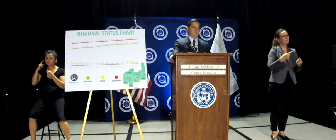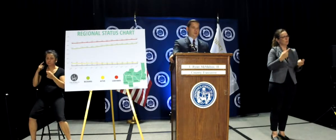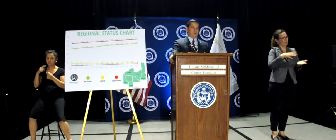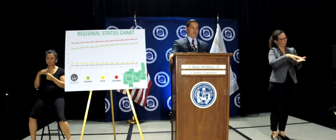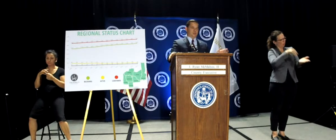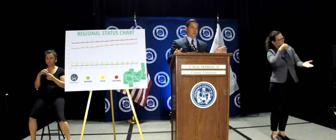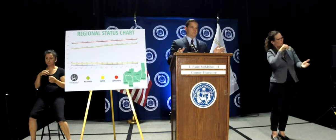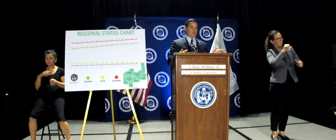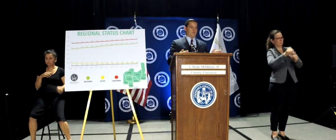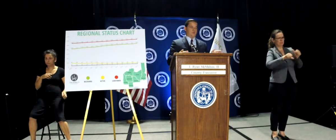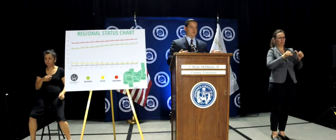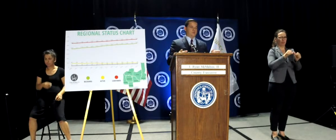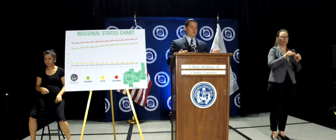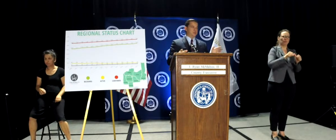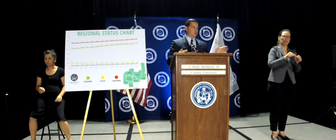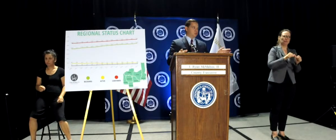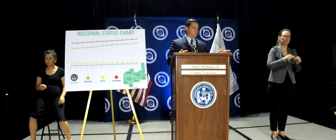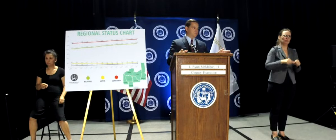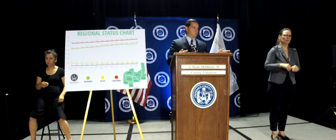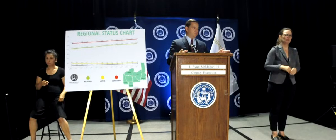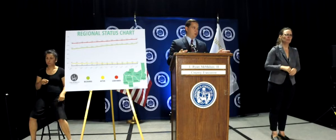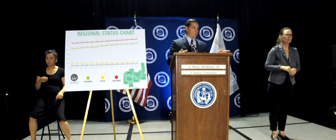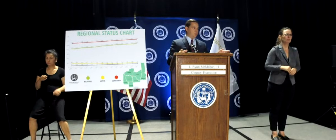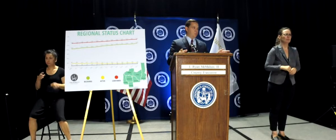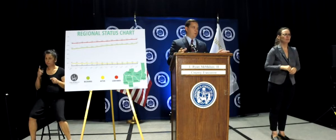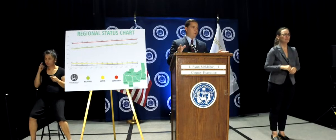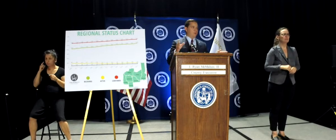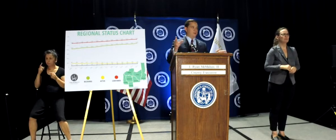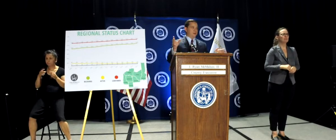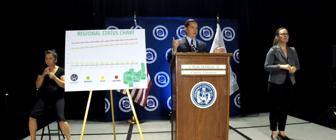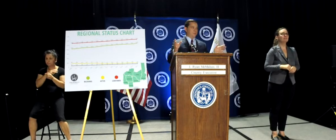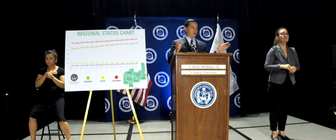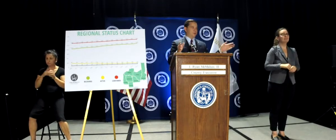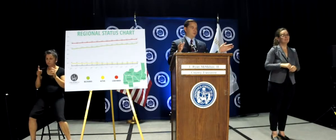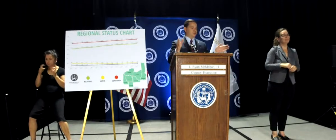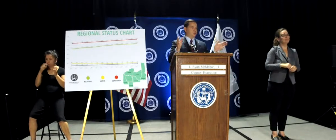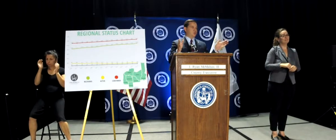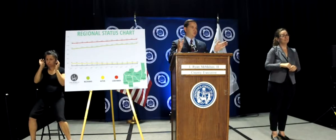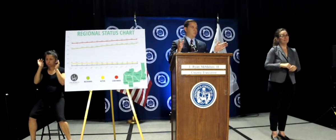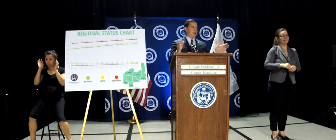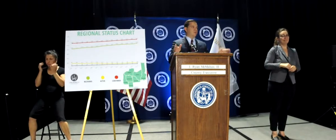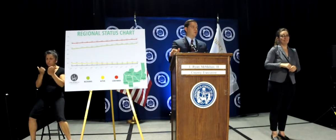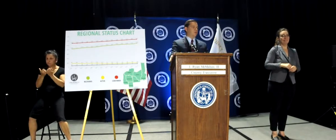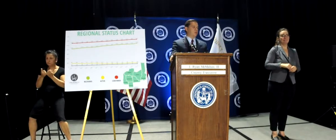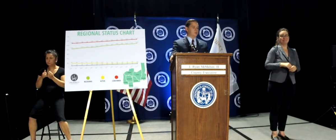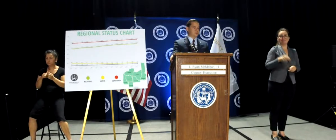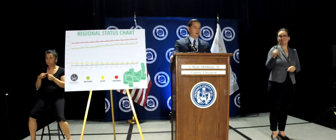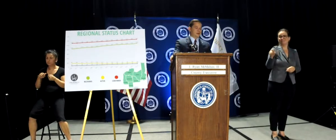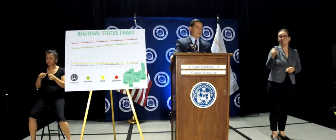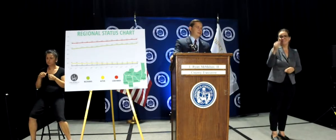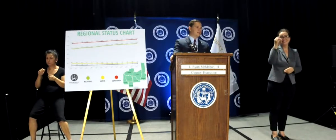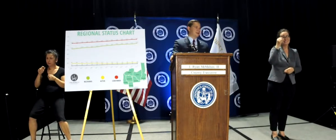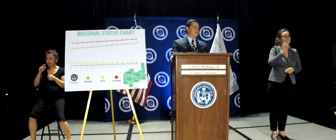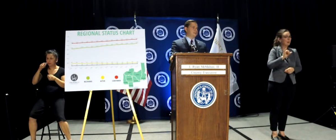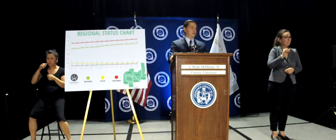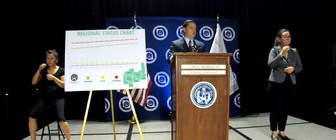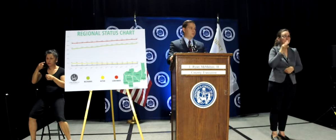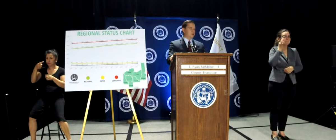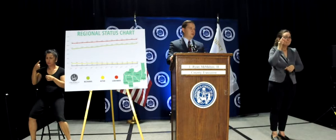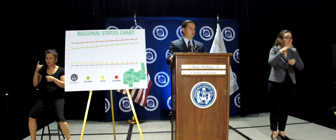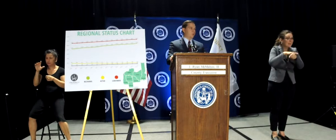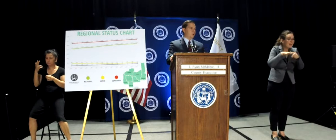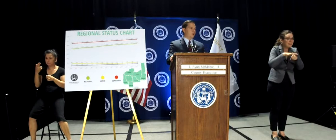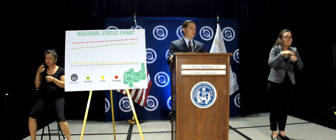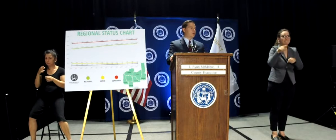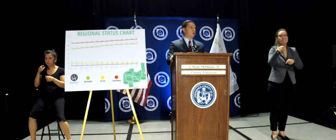The traditional efforts with the indigenous people and the Italian American, the traditional back and forth on this, it doesn't necessarily need to